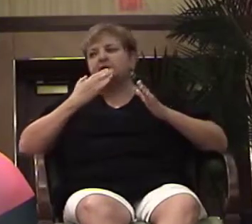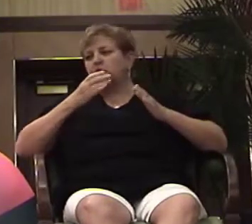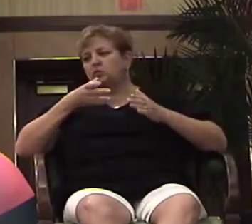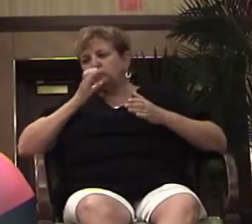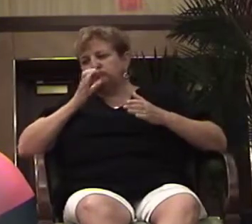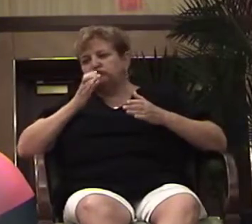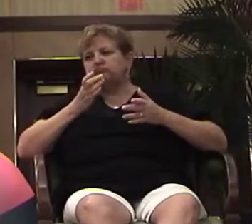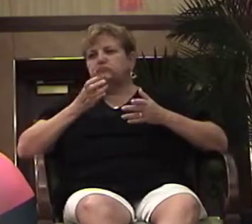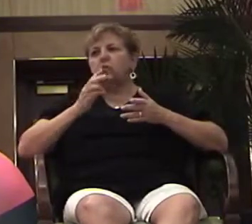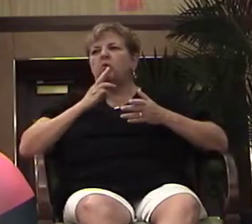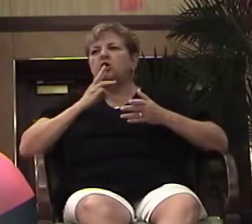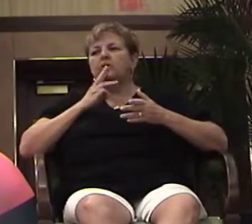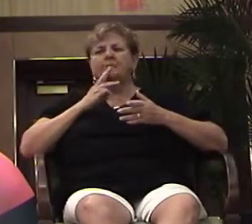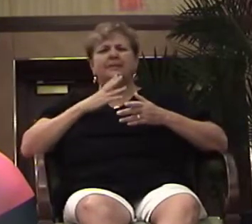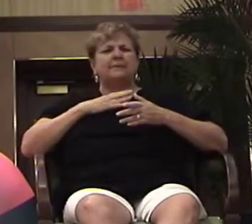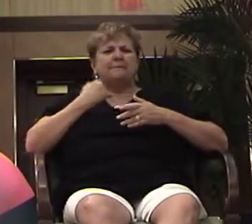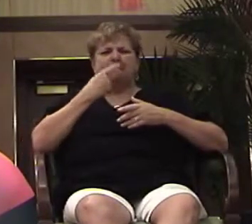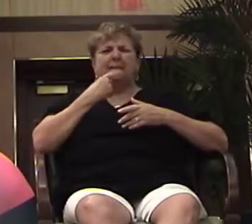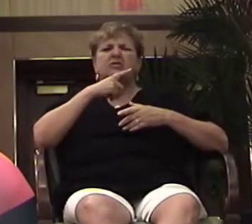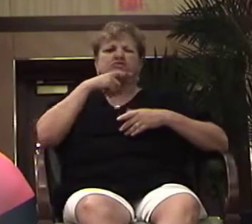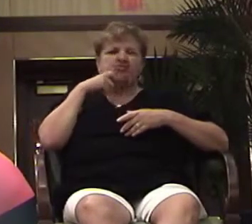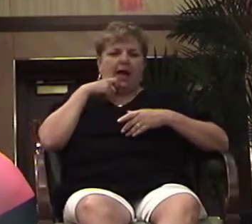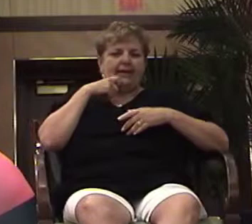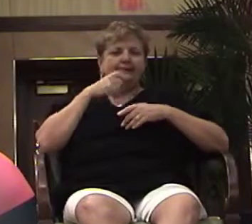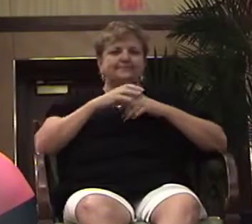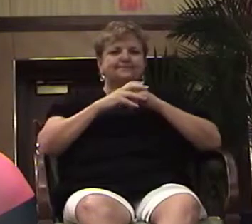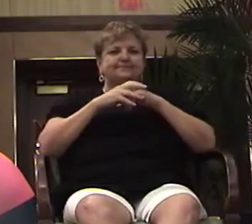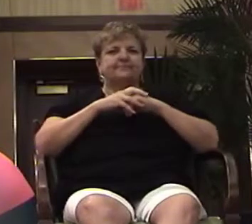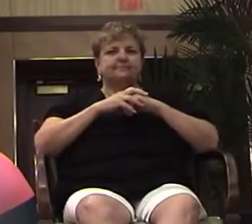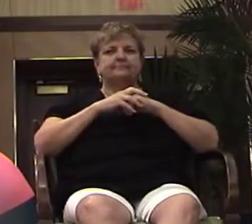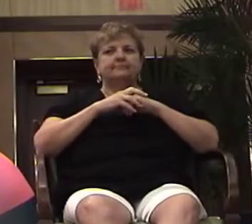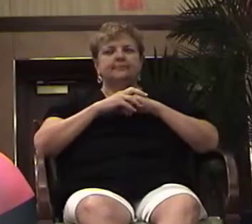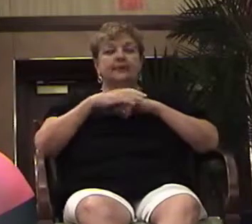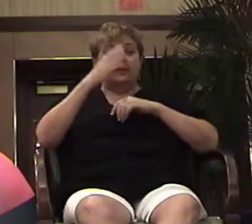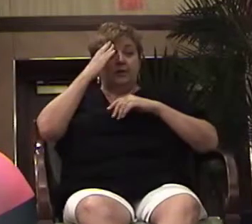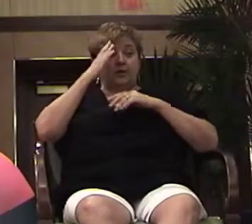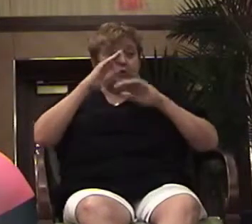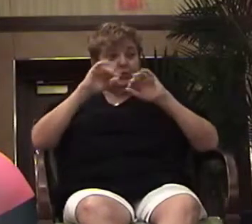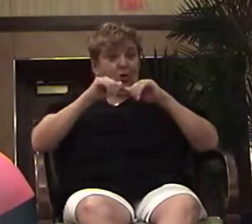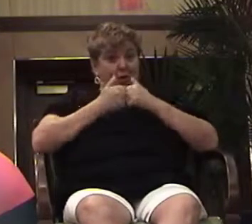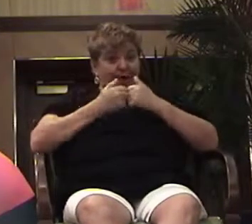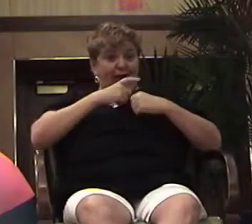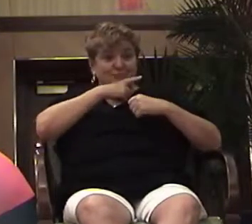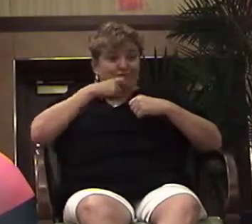My mouth gets so dry. You know how dry I am?